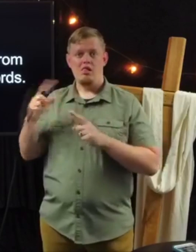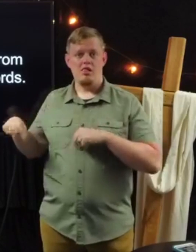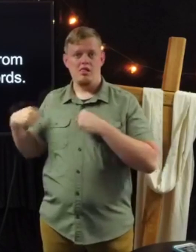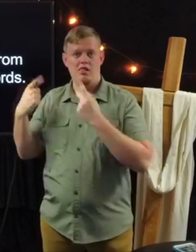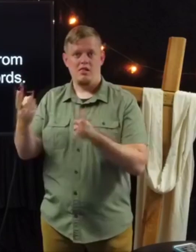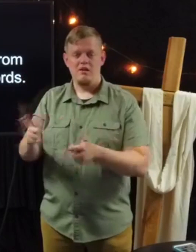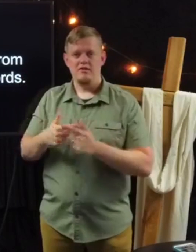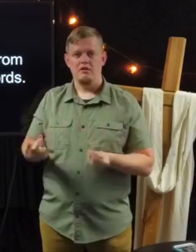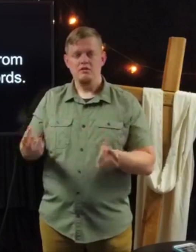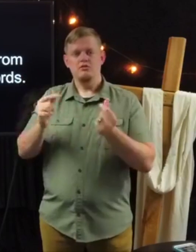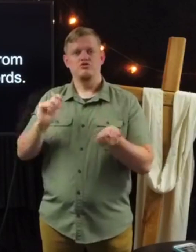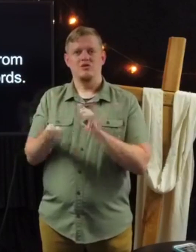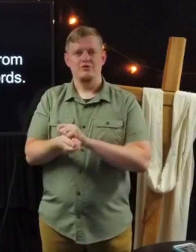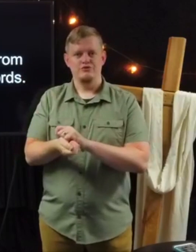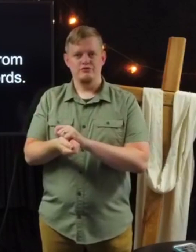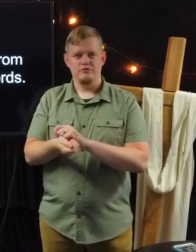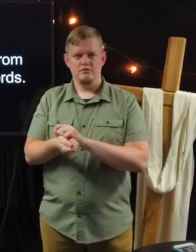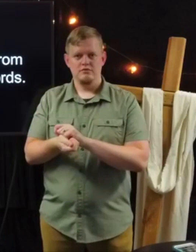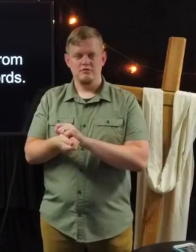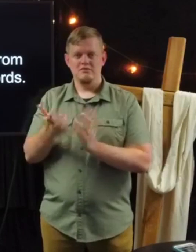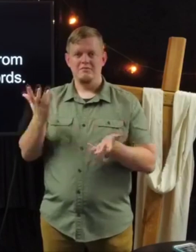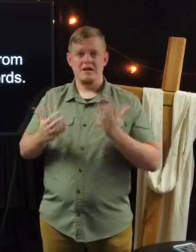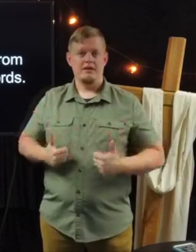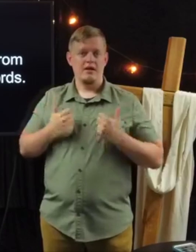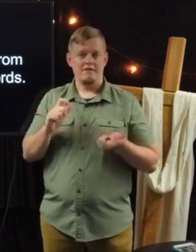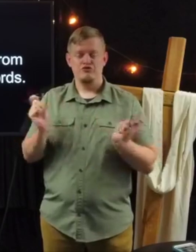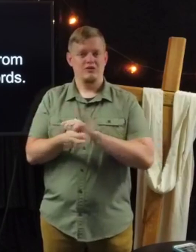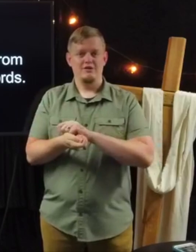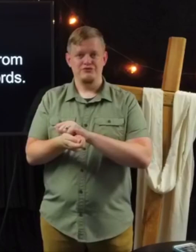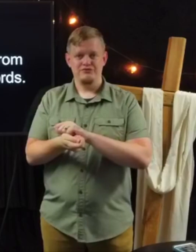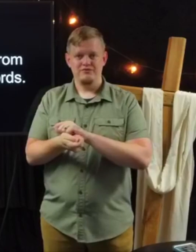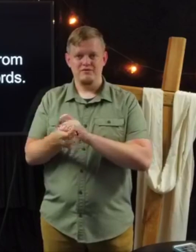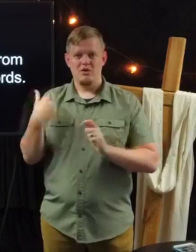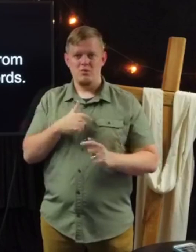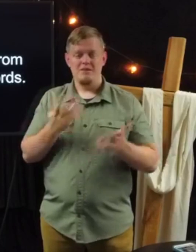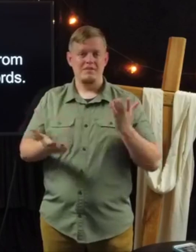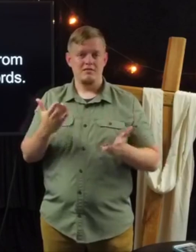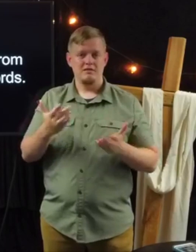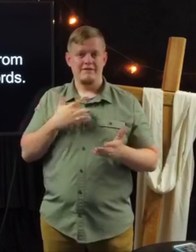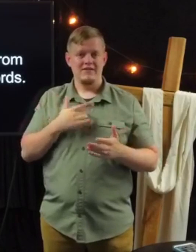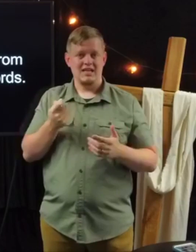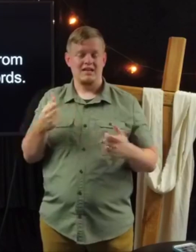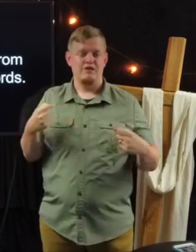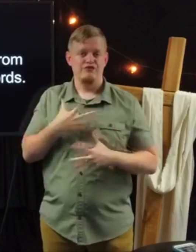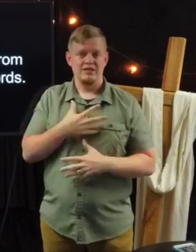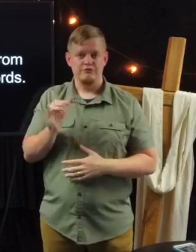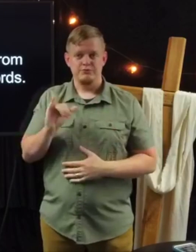life who was stuck and had been stuck for many years and suddenly had been changed, had a complete life change, we may feel a little bit